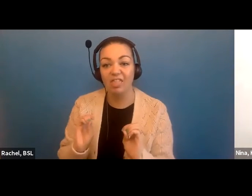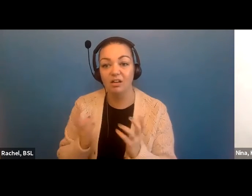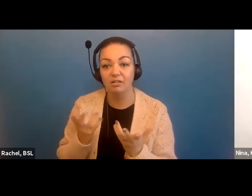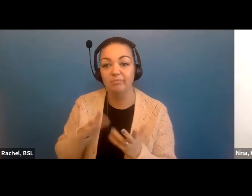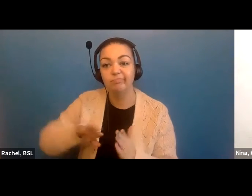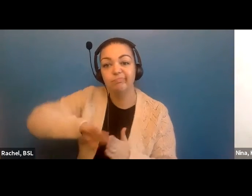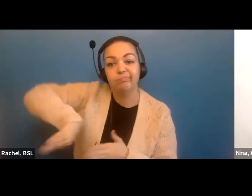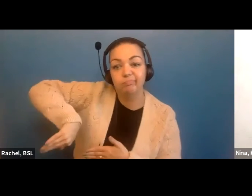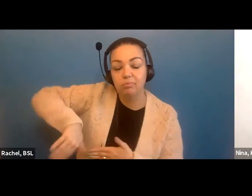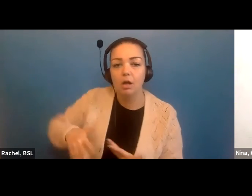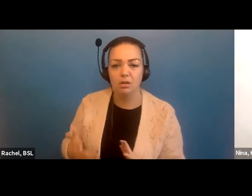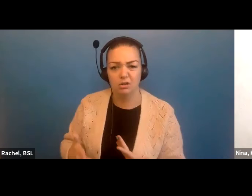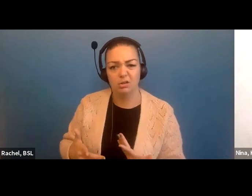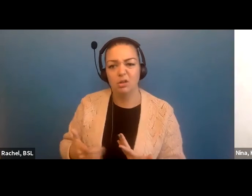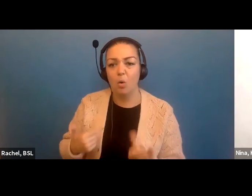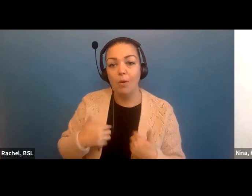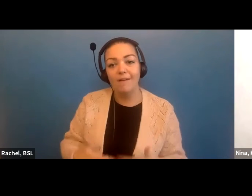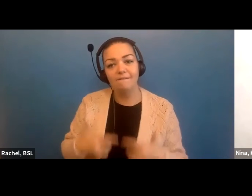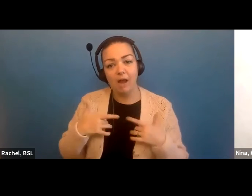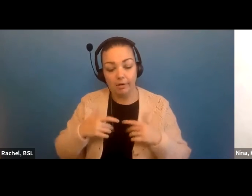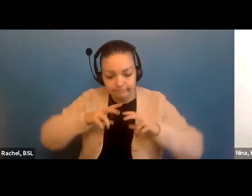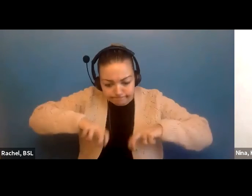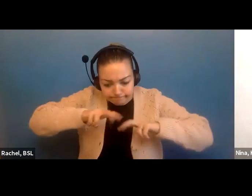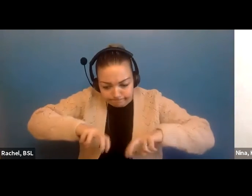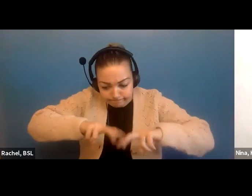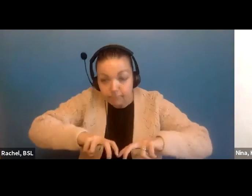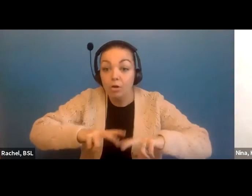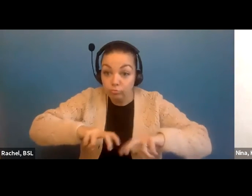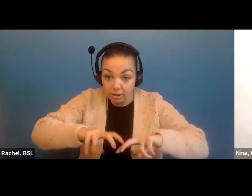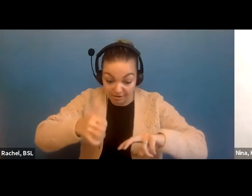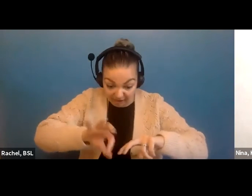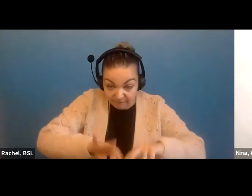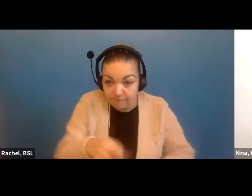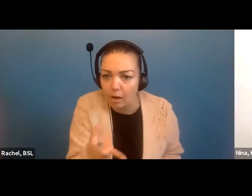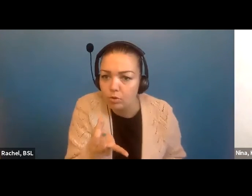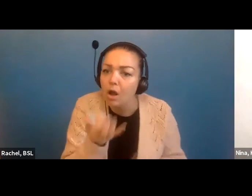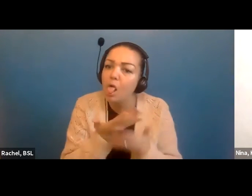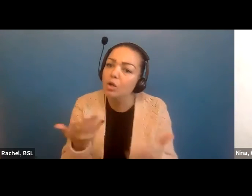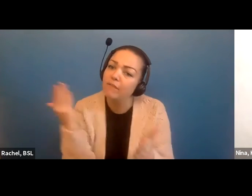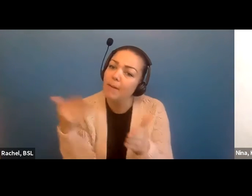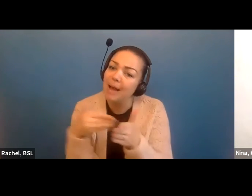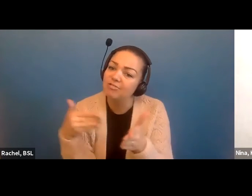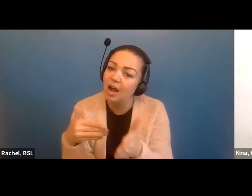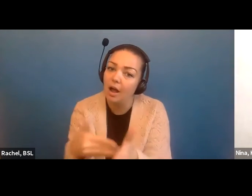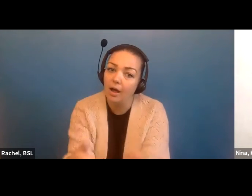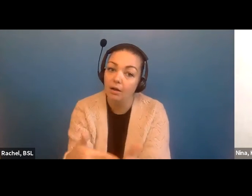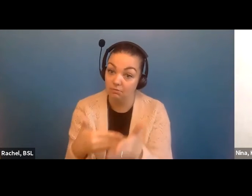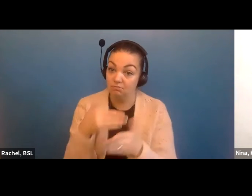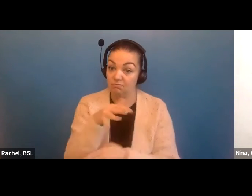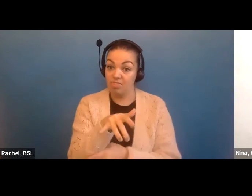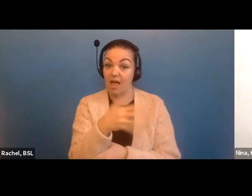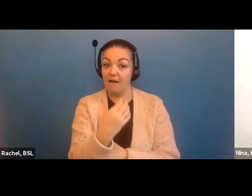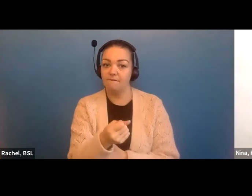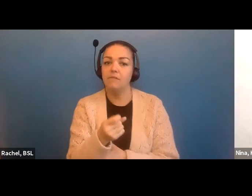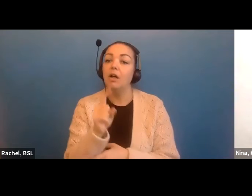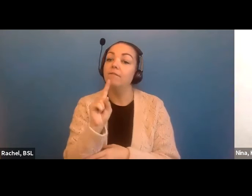then our research found that there are still some barriers to meaningful participation for the persons with disabilities in Indonesia. The first one